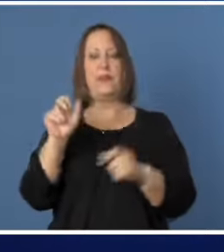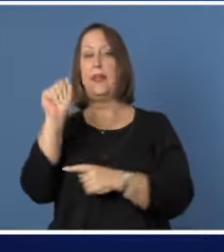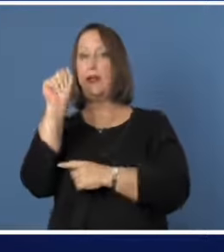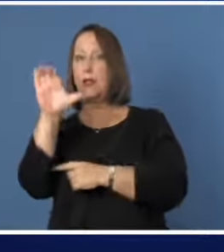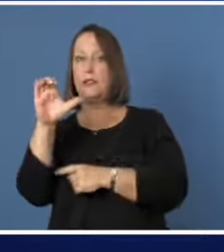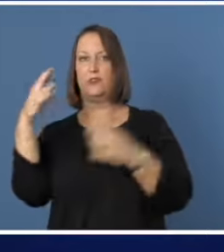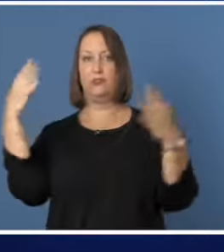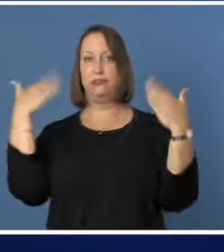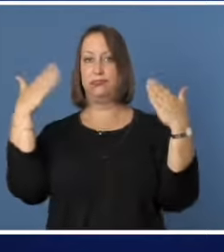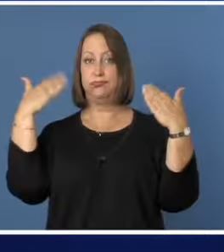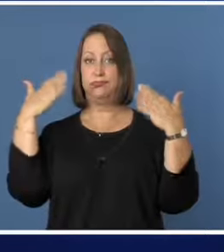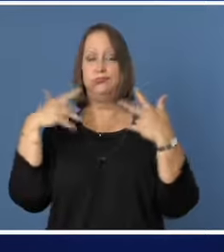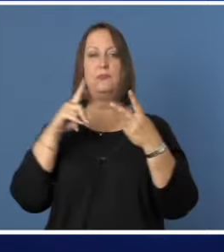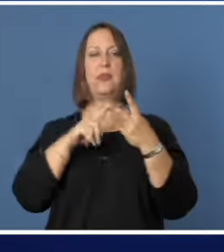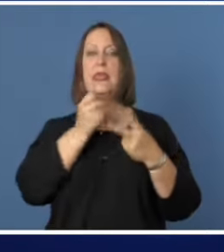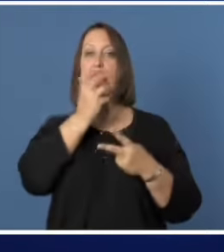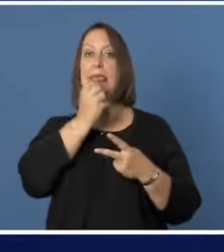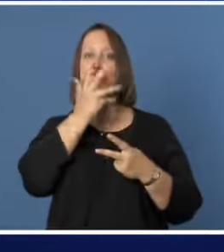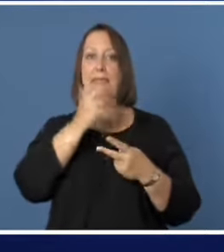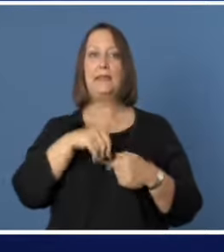vents, and fans.